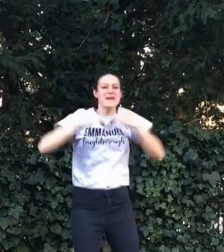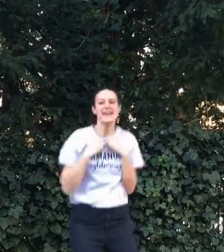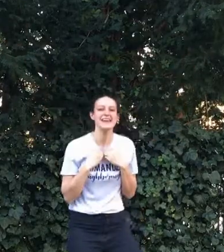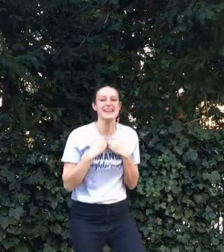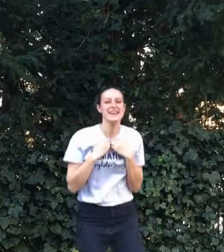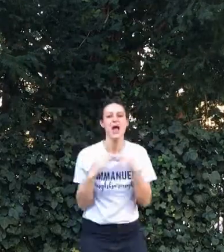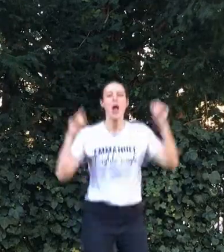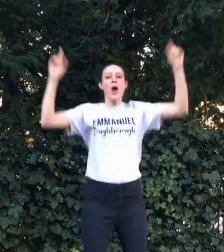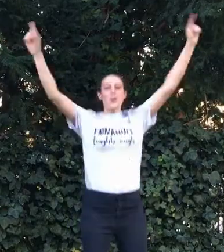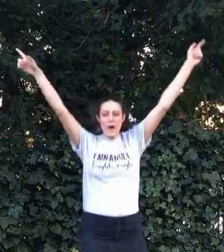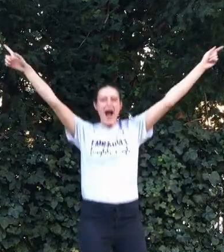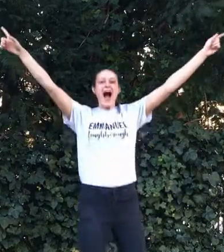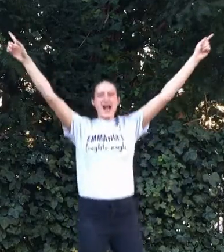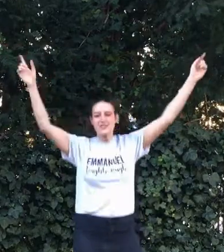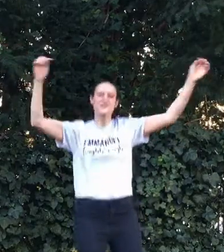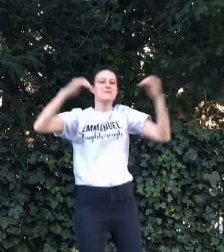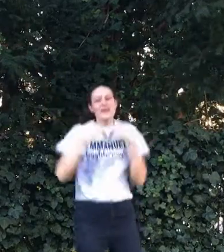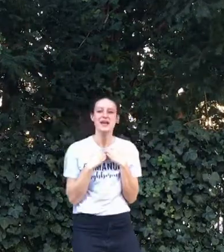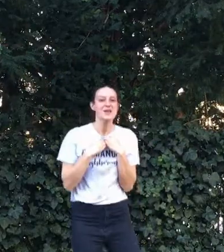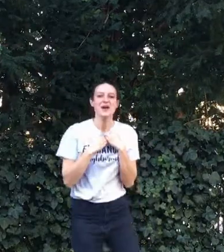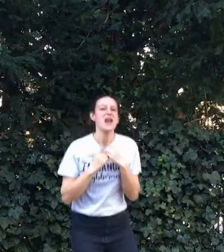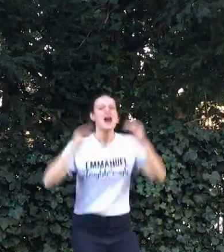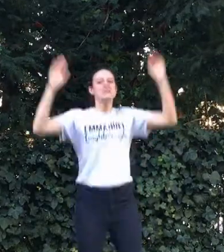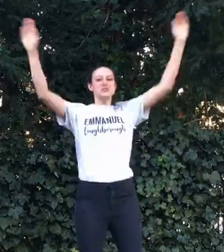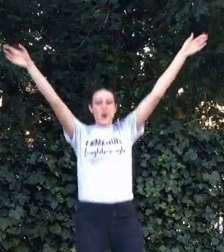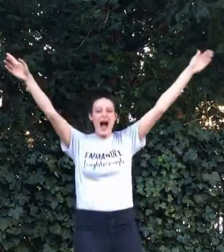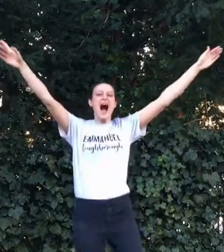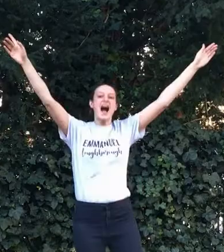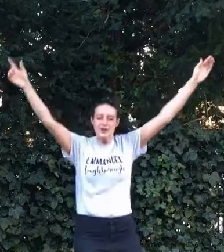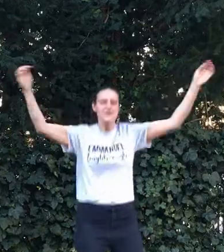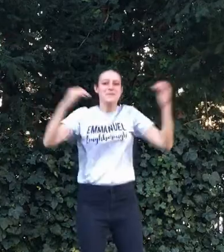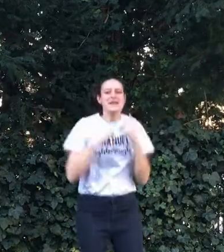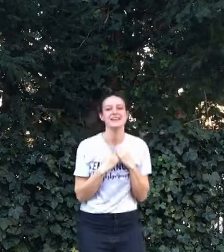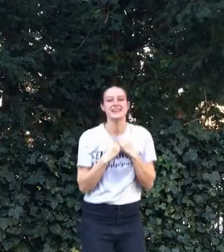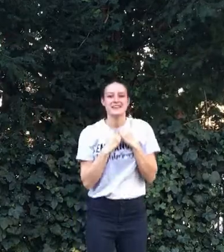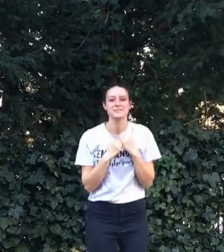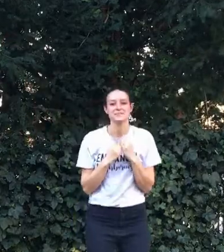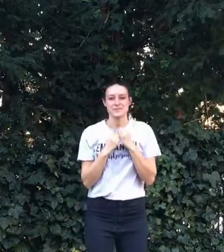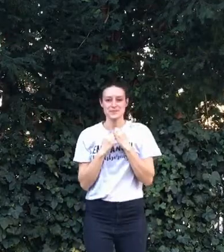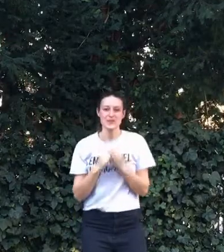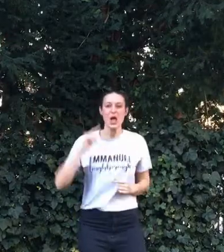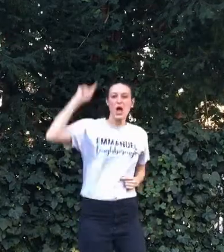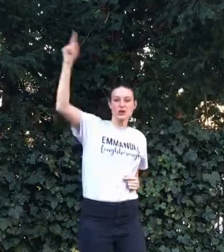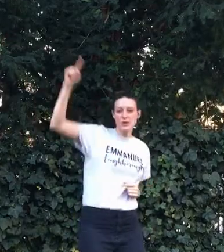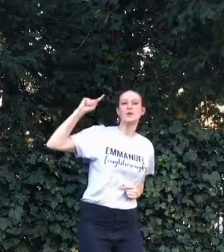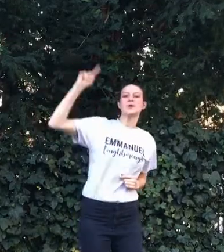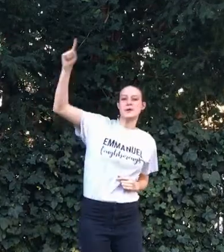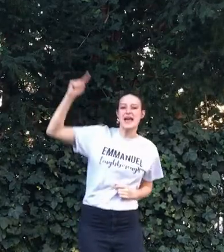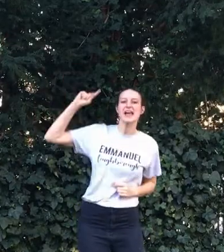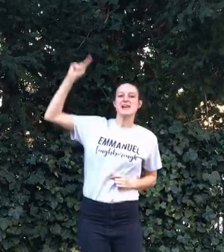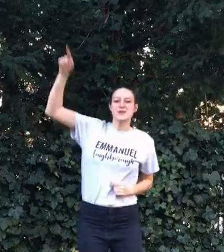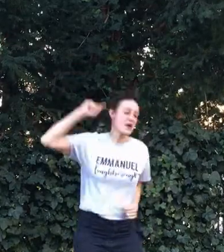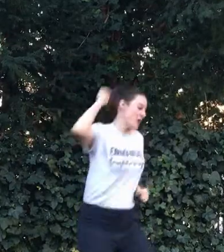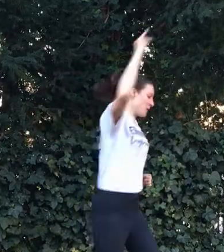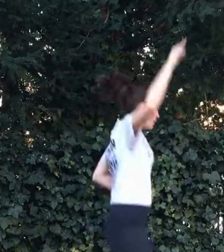me, wild for me, your love is wild for me. You gave it